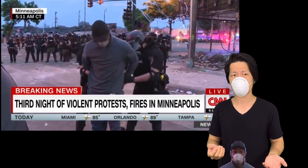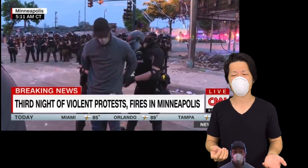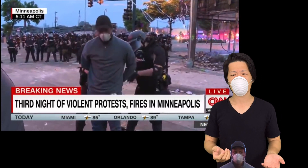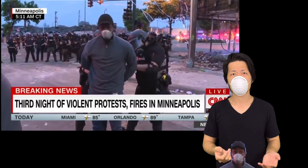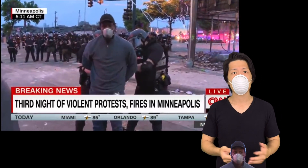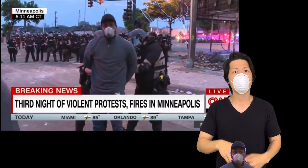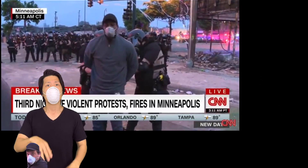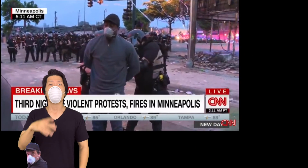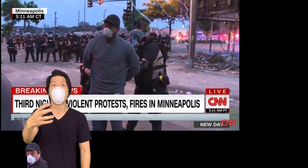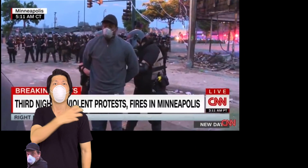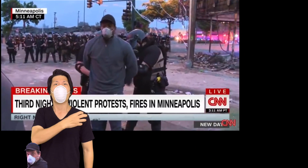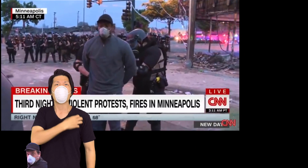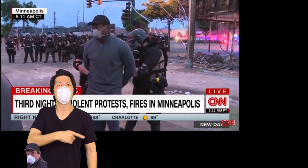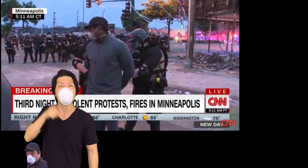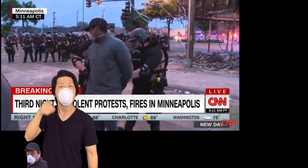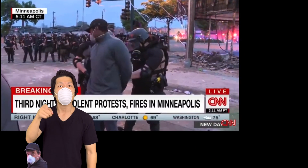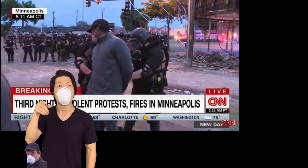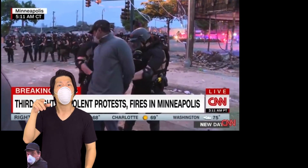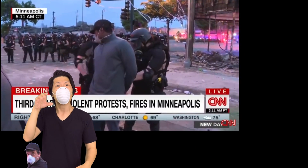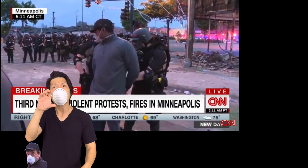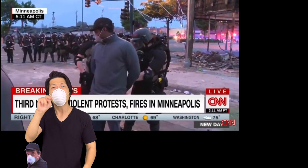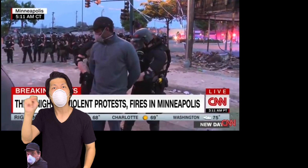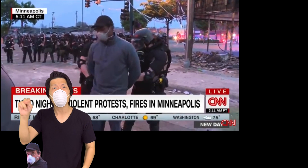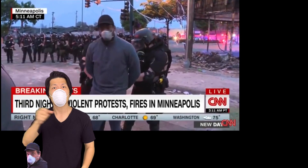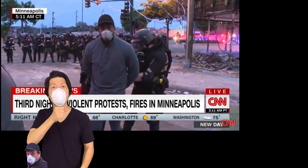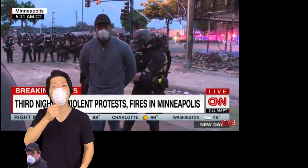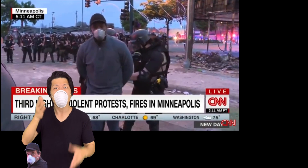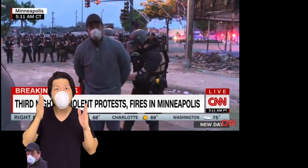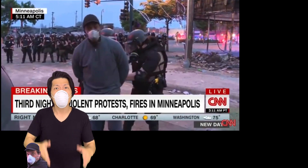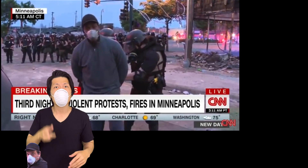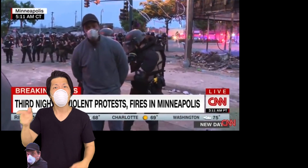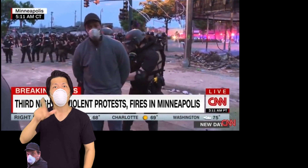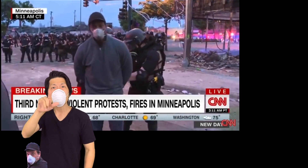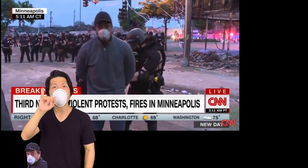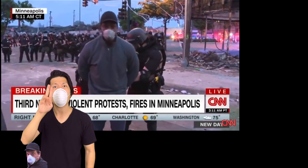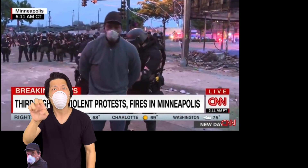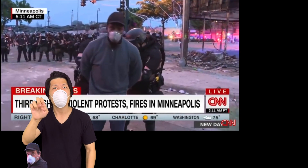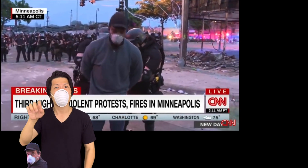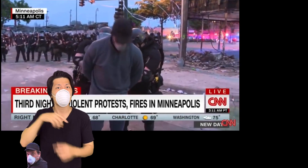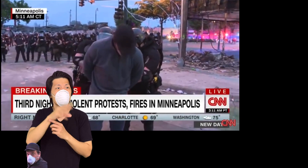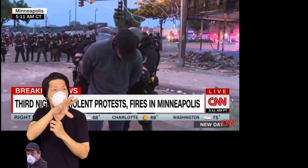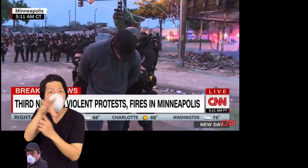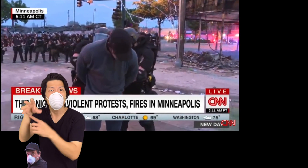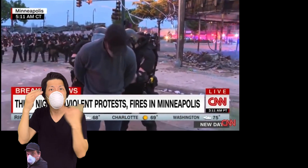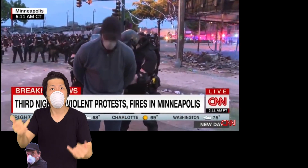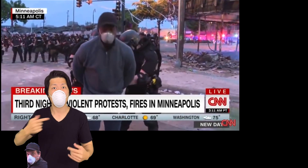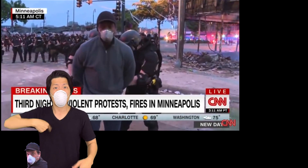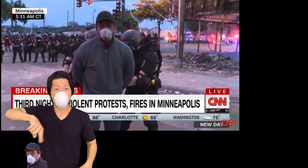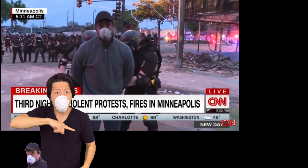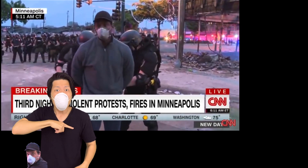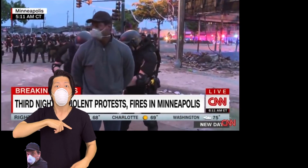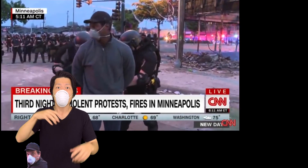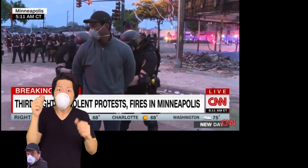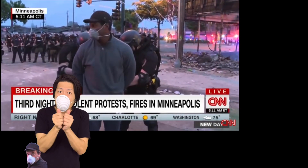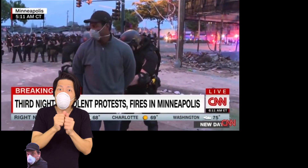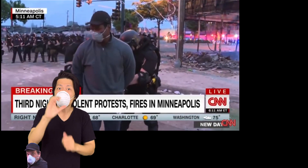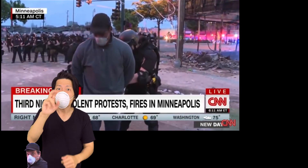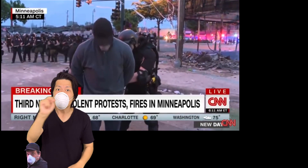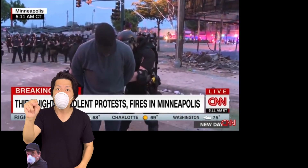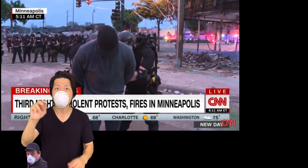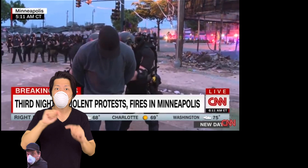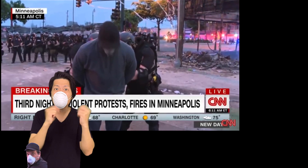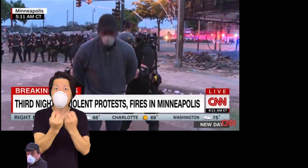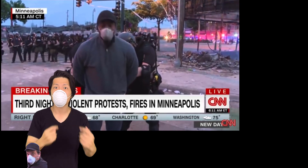air right now. Okay. You are arresting him live on CNN. We told you before that we are with